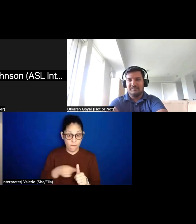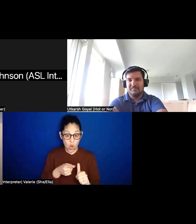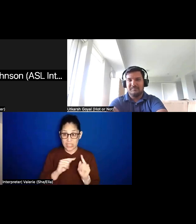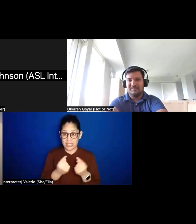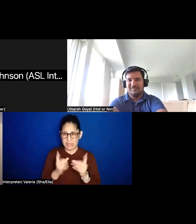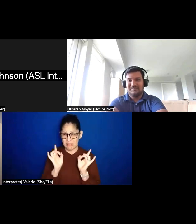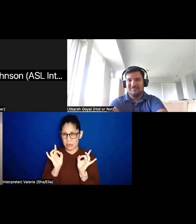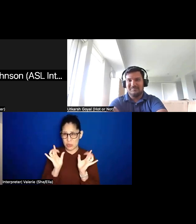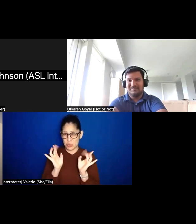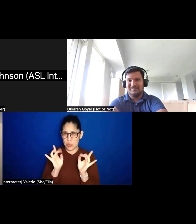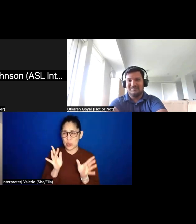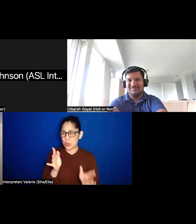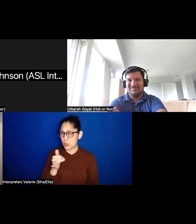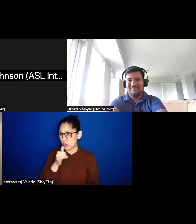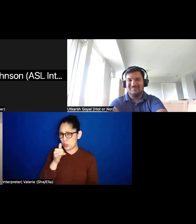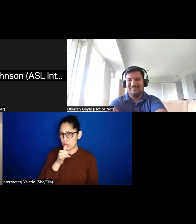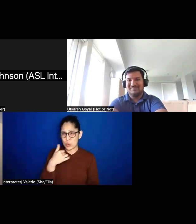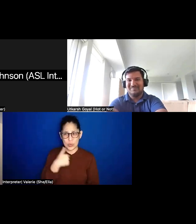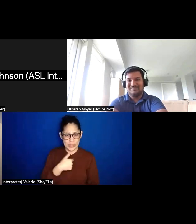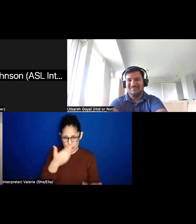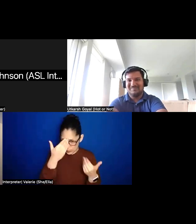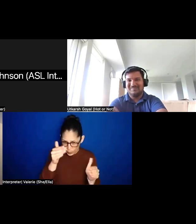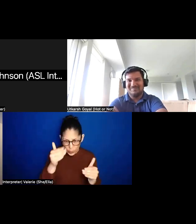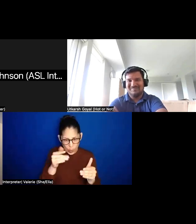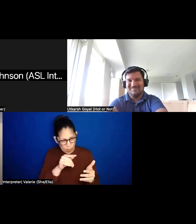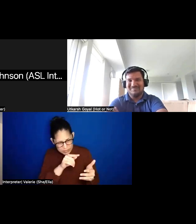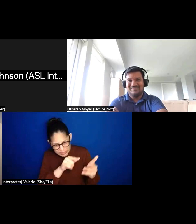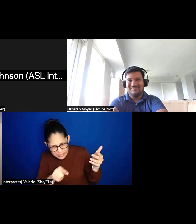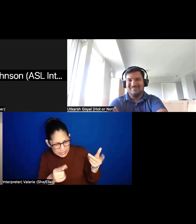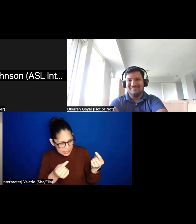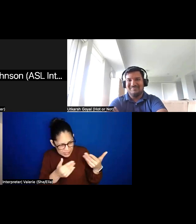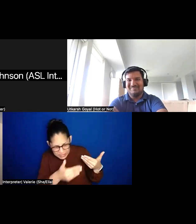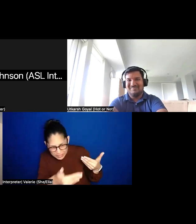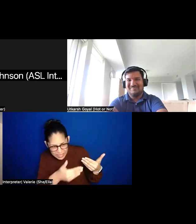was, you know, we're treading on the untrodden path. We didn't really know